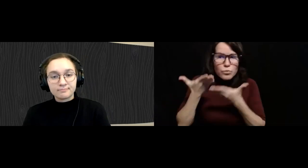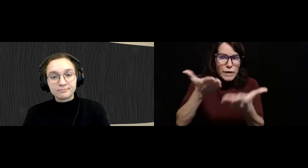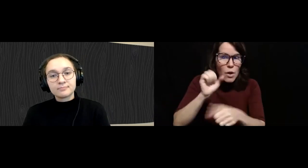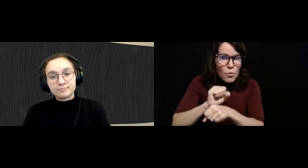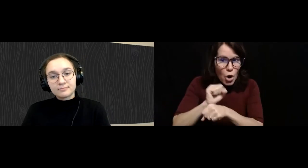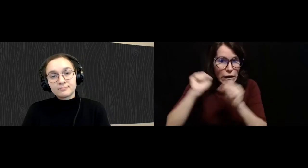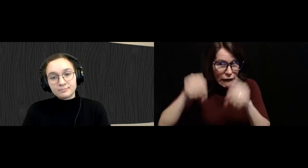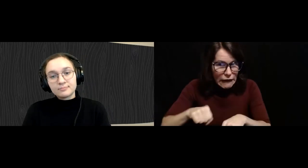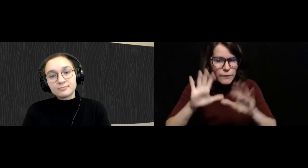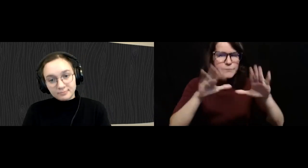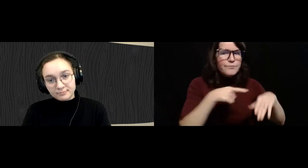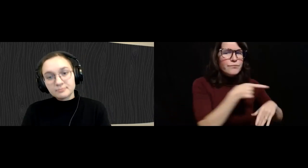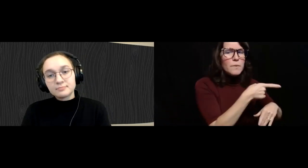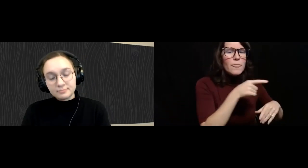So, you know, again, you know,